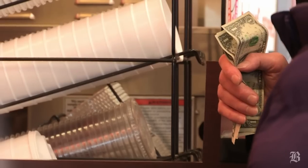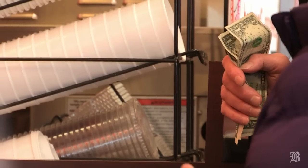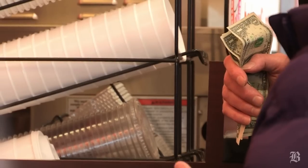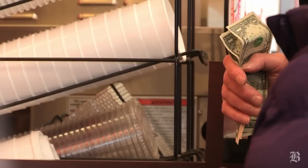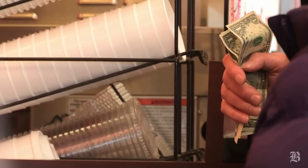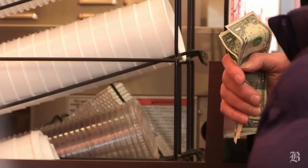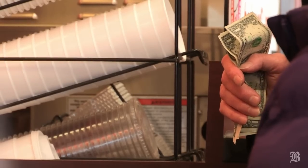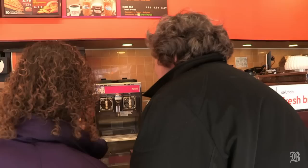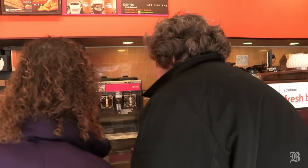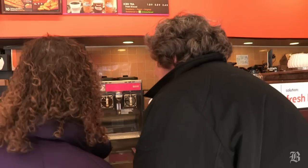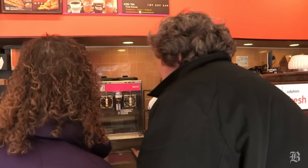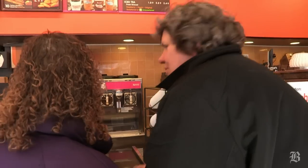Coffee.